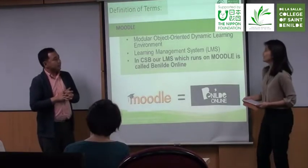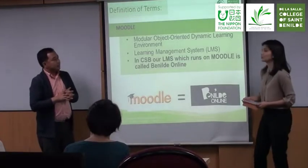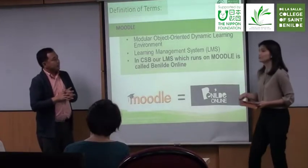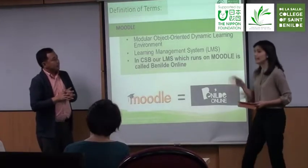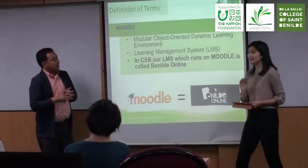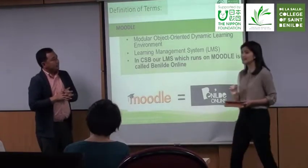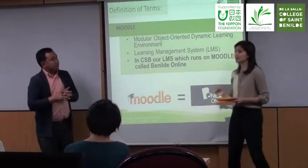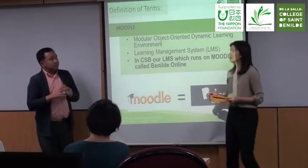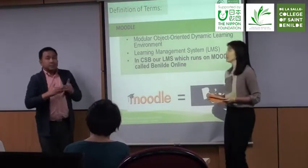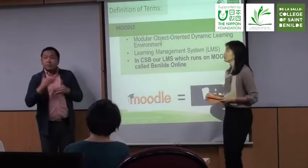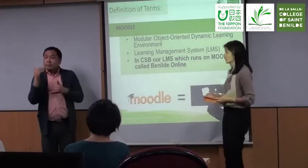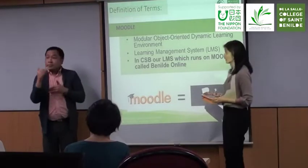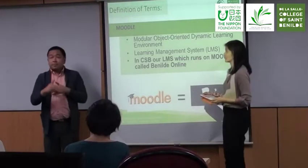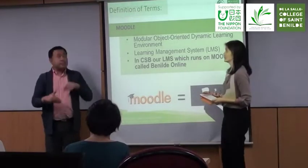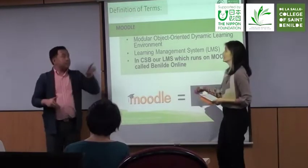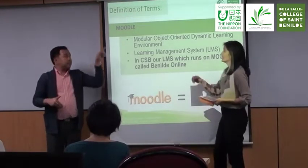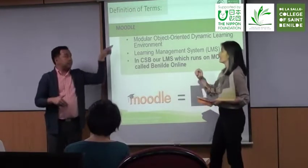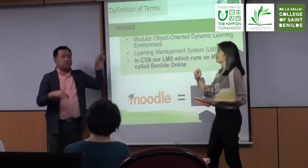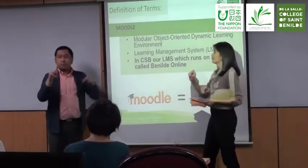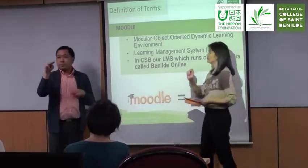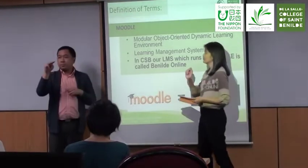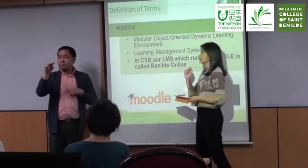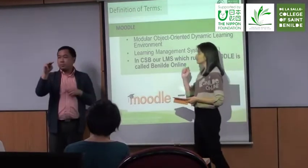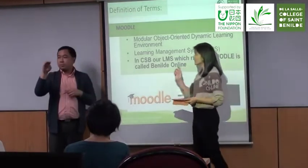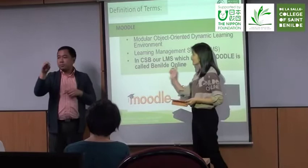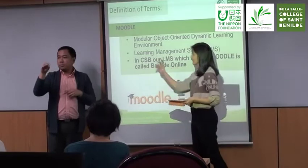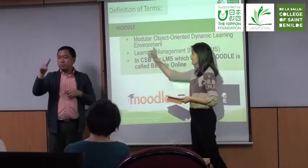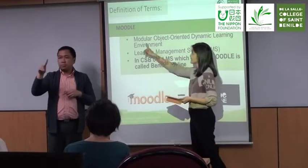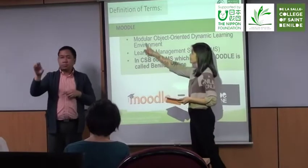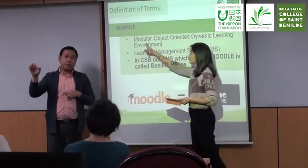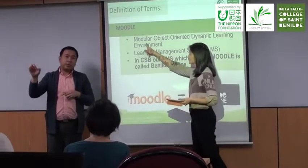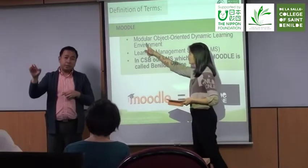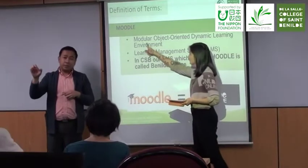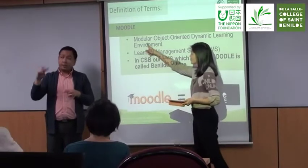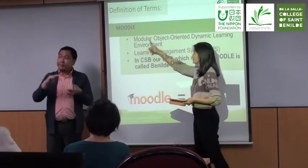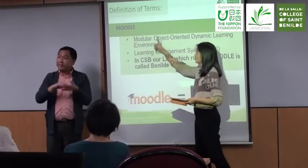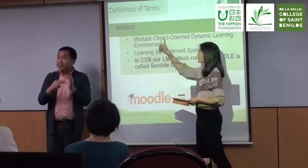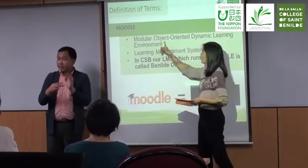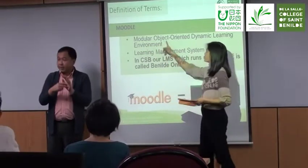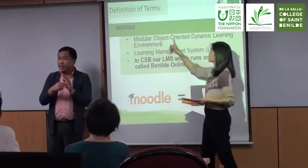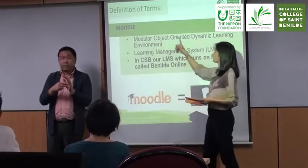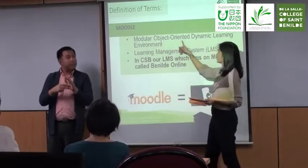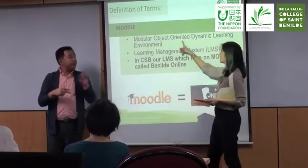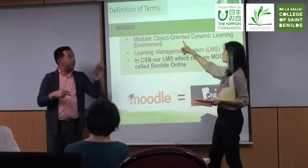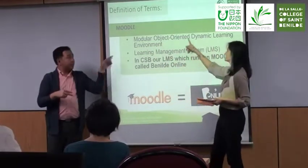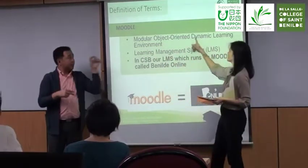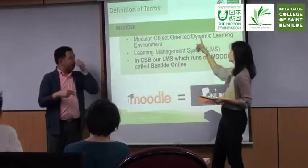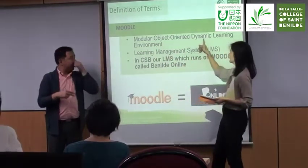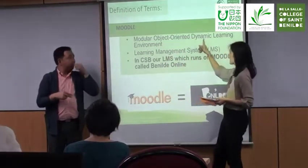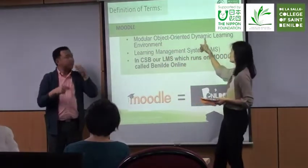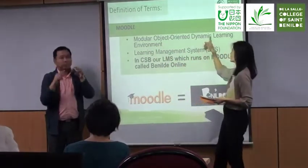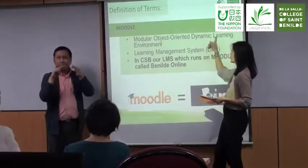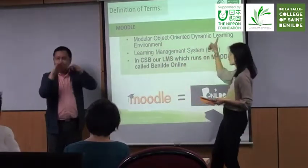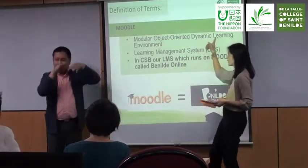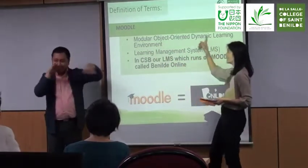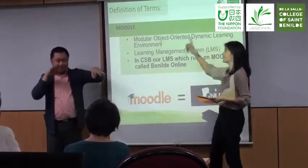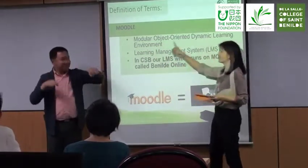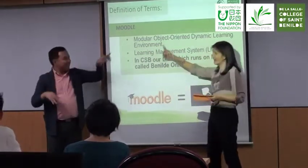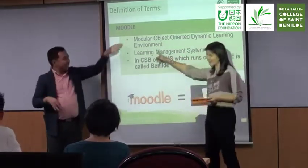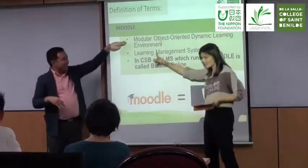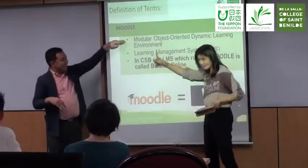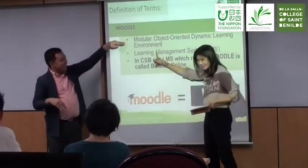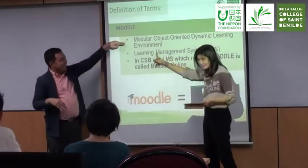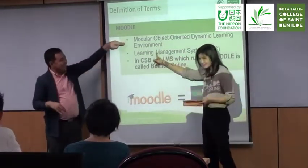Okay, so next would be MOODLE. MOODLE is Modular Object-Oriented Dynamic